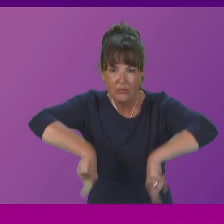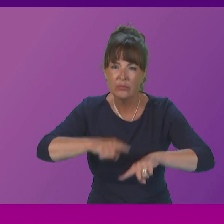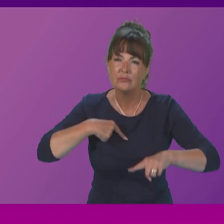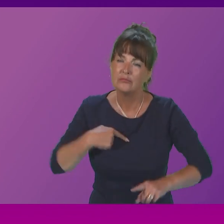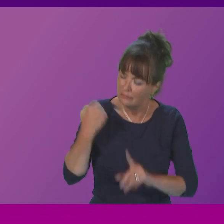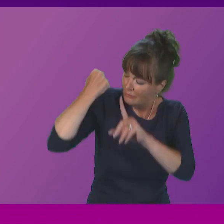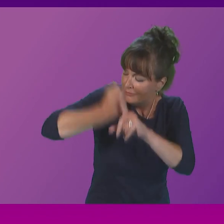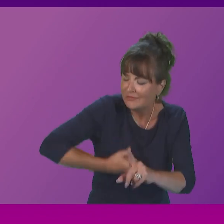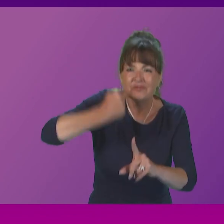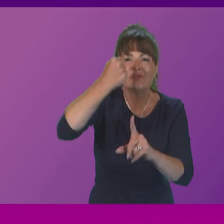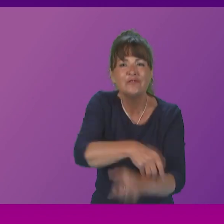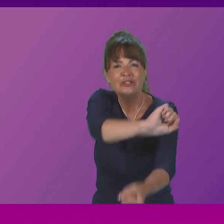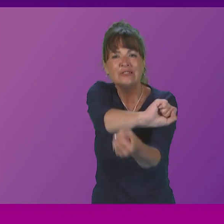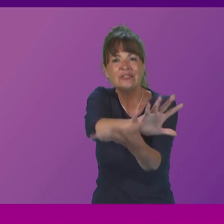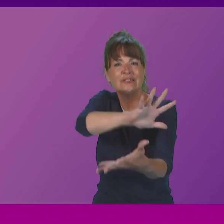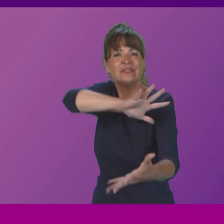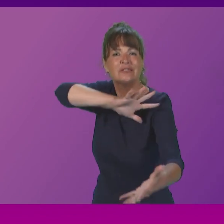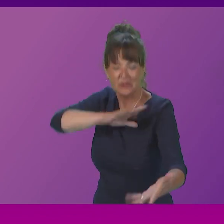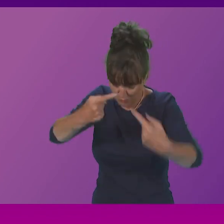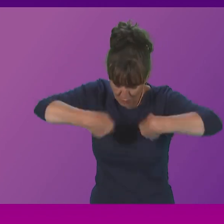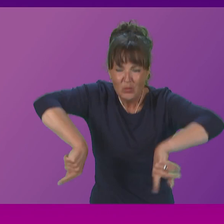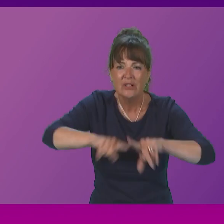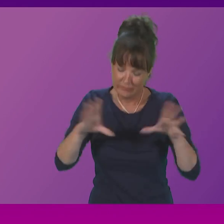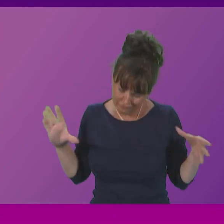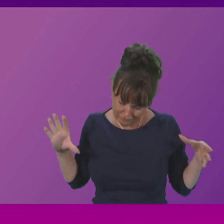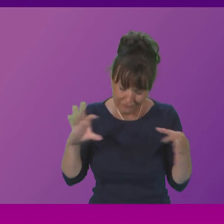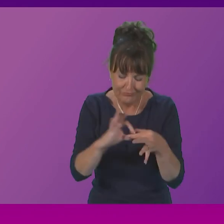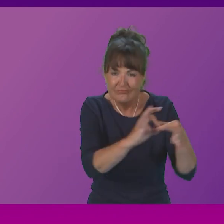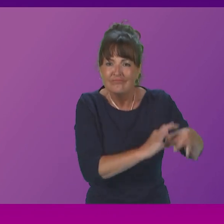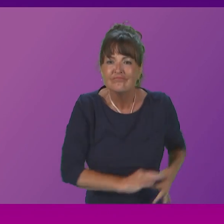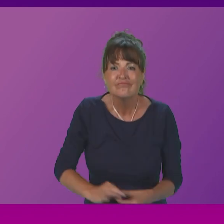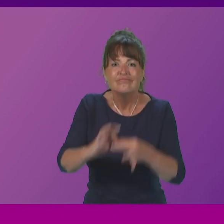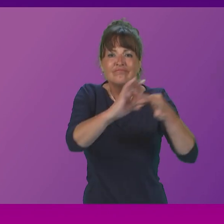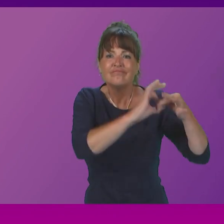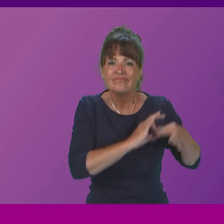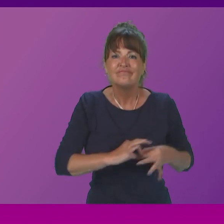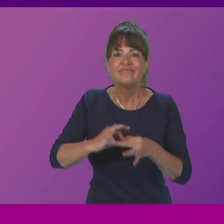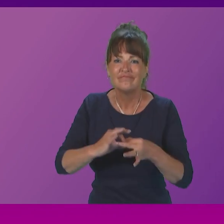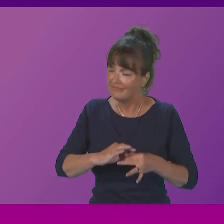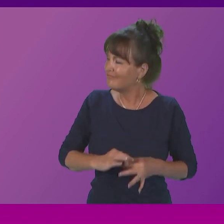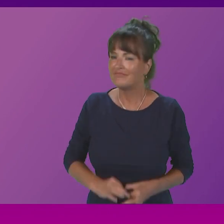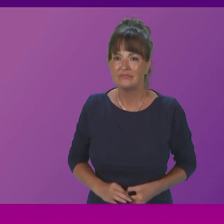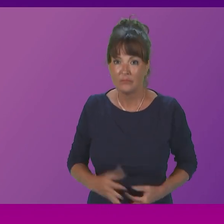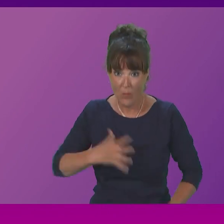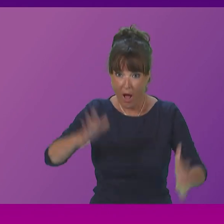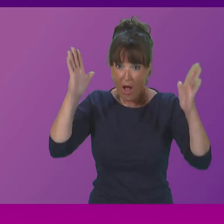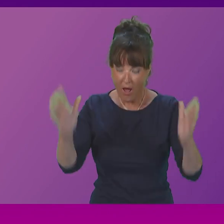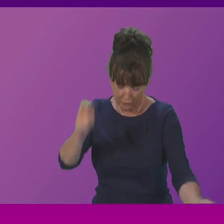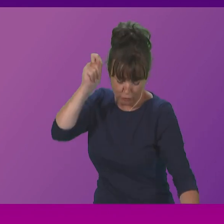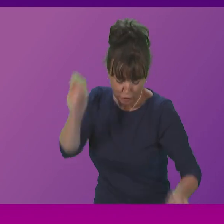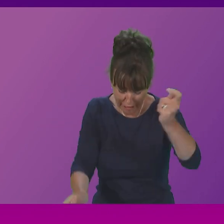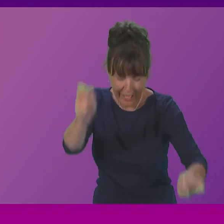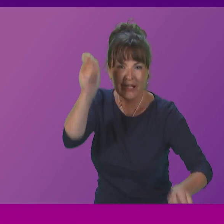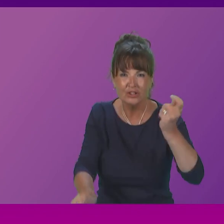geçelle diyecek merhaba merhaba ey güzel çiçek.